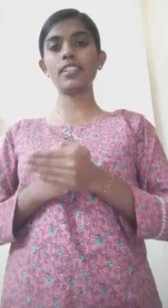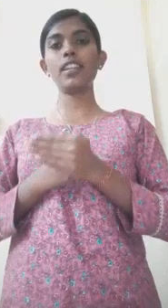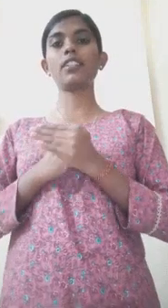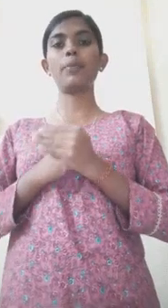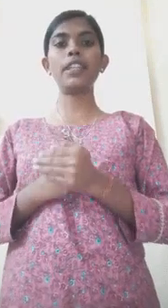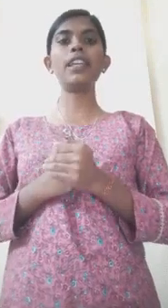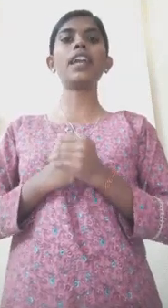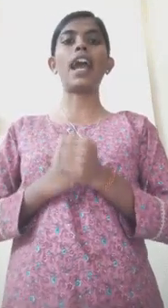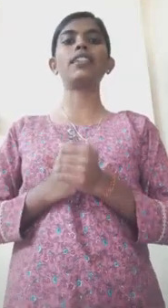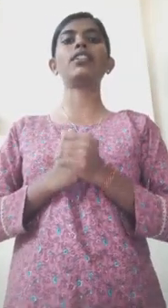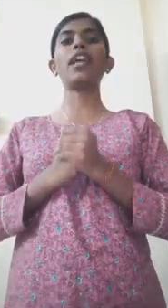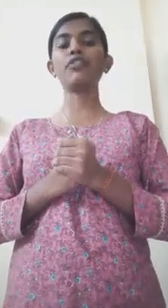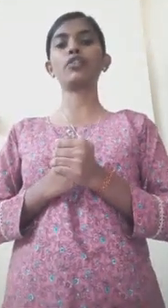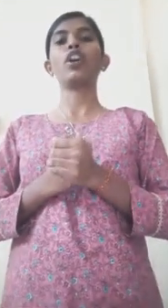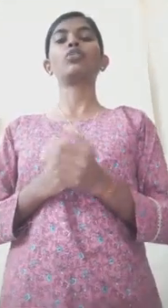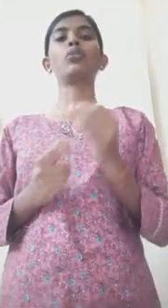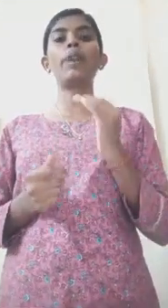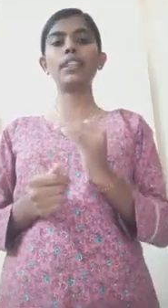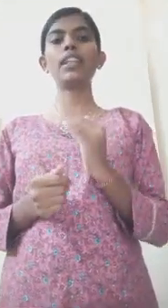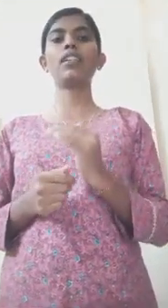adjusting the breathing and the depth to maintain a